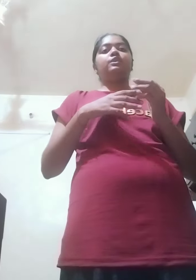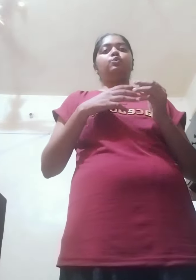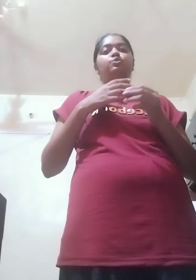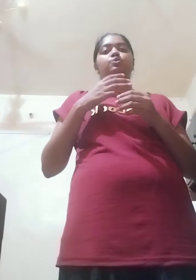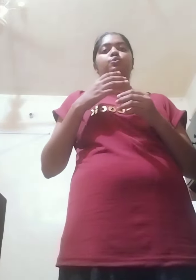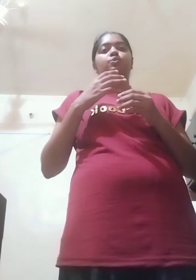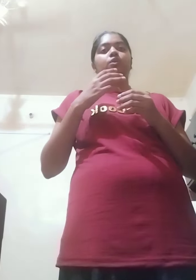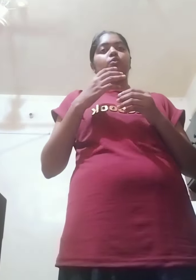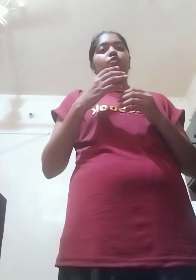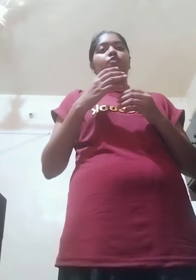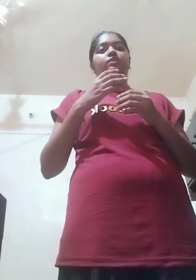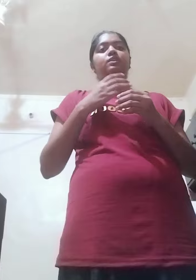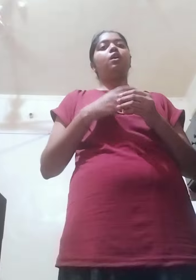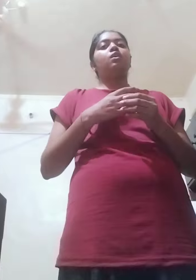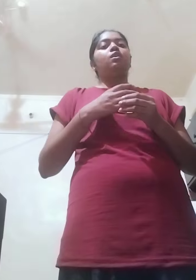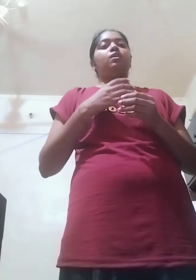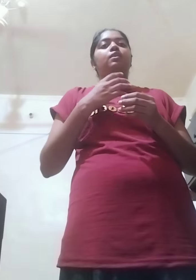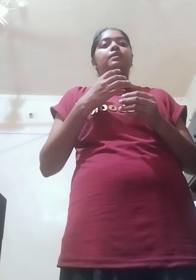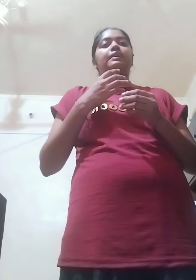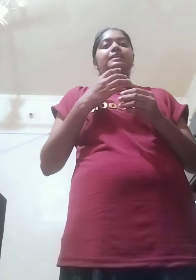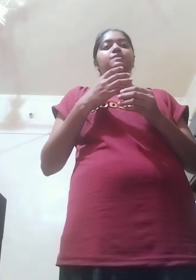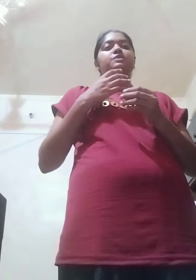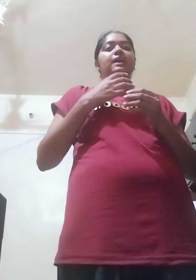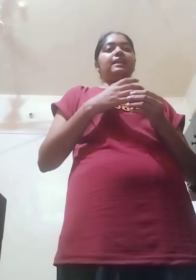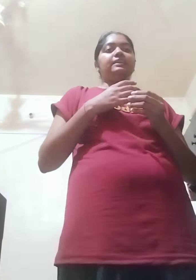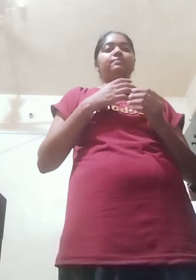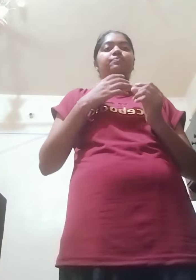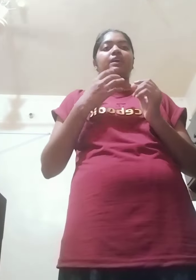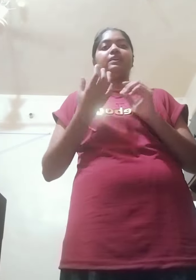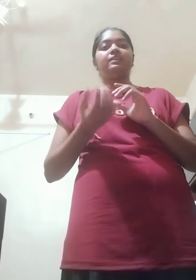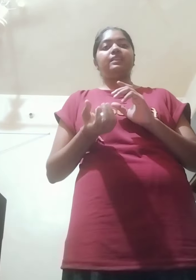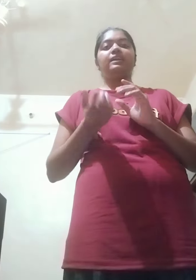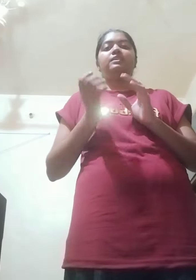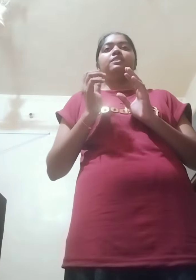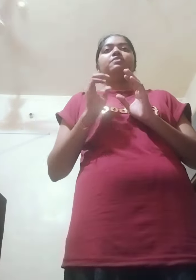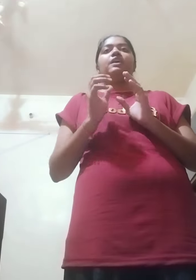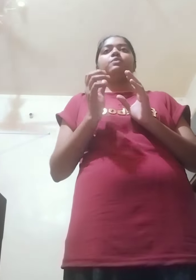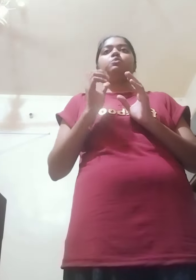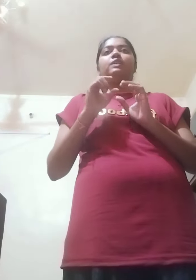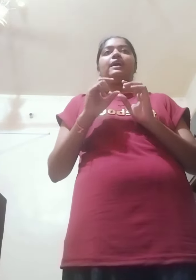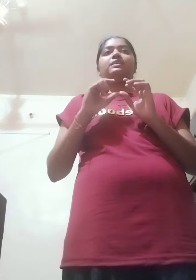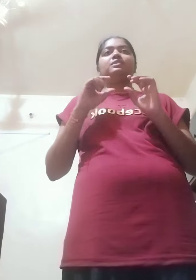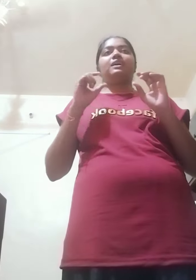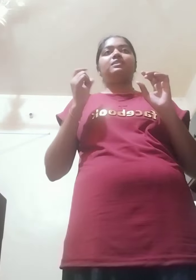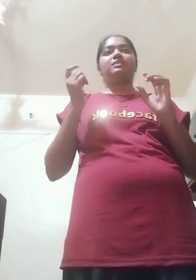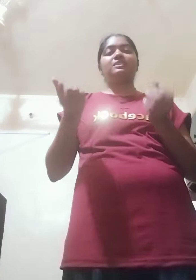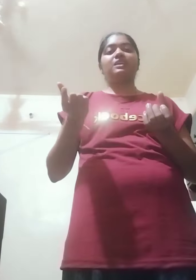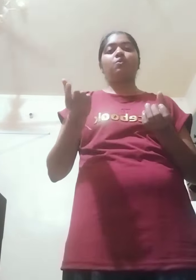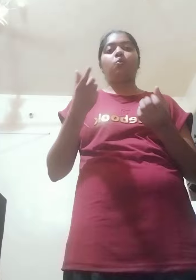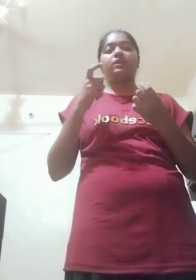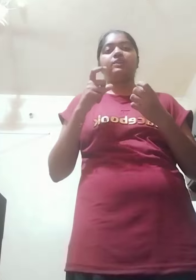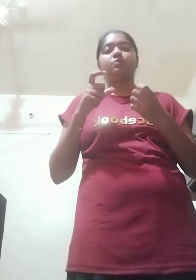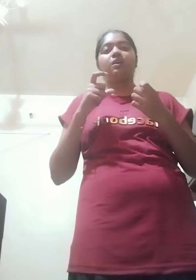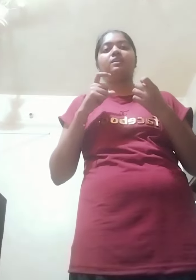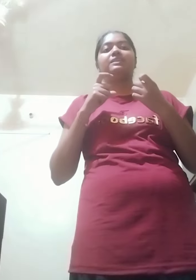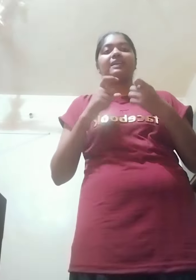used to go for the exception handling, and in that we have to write that risky code into the try